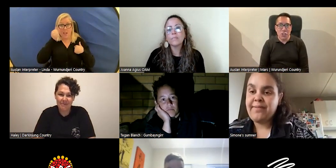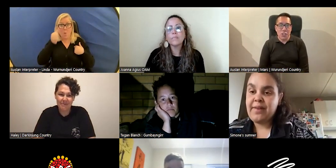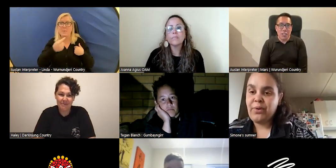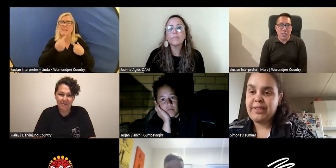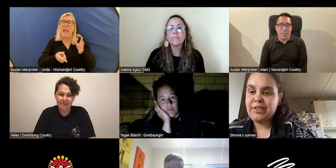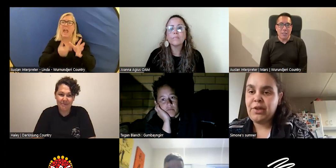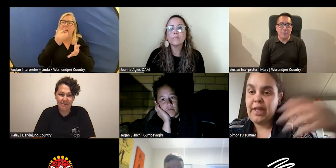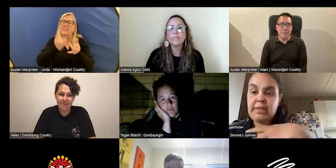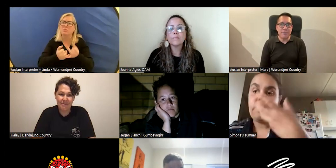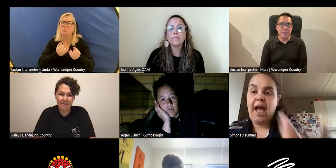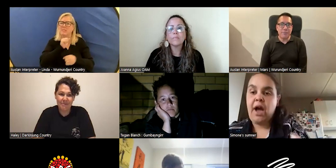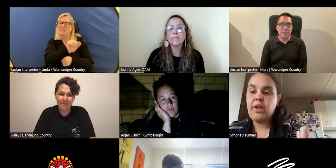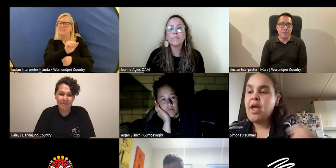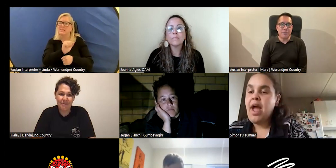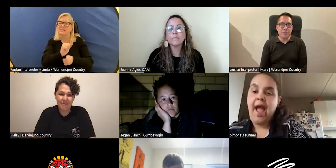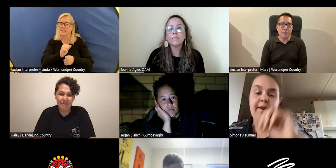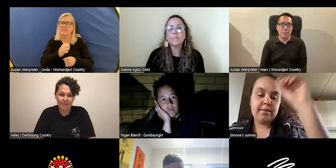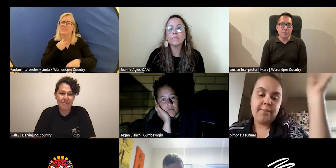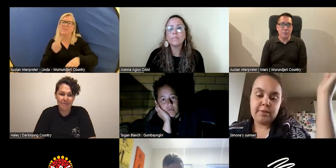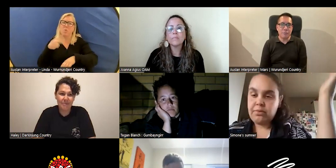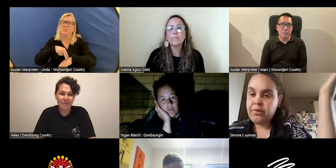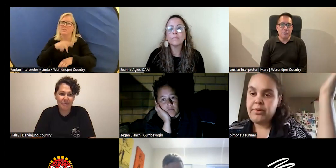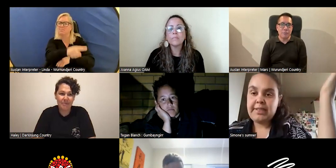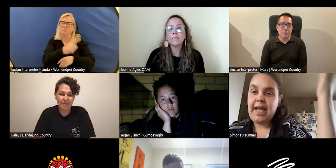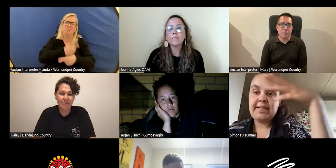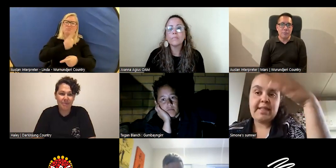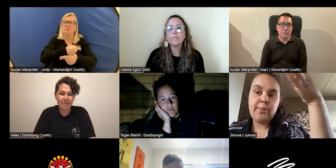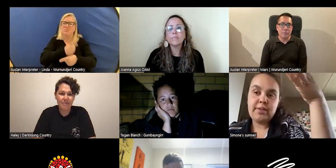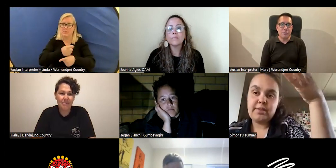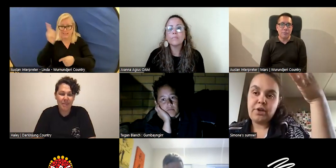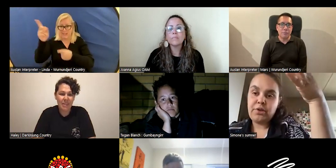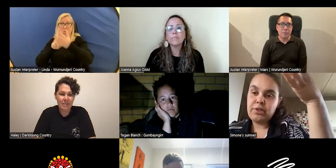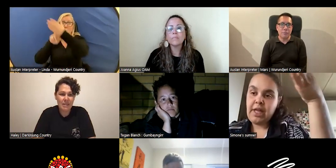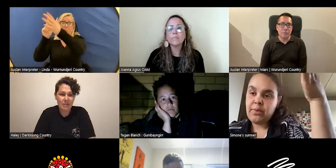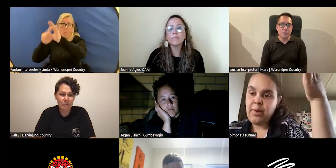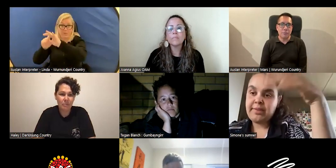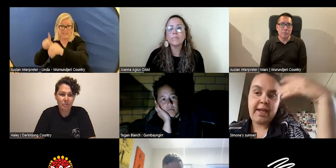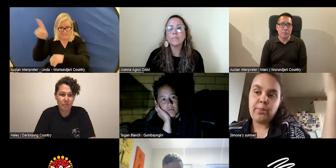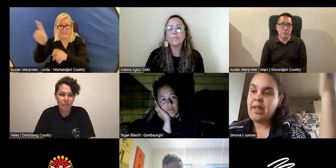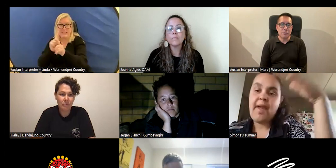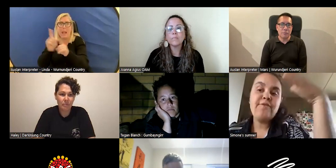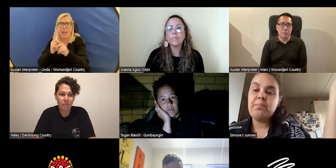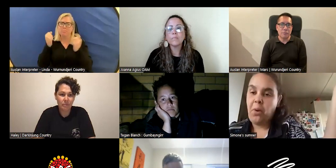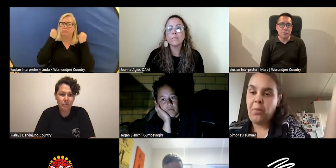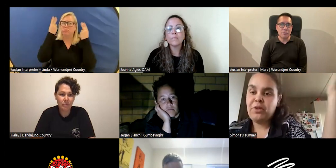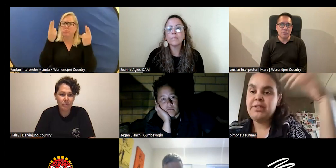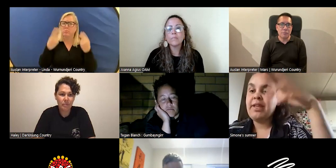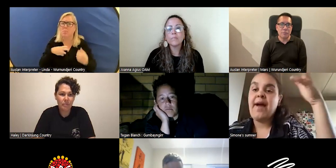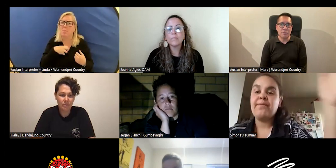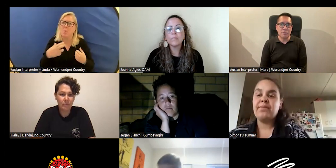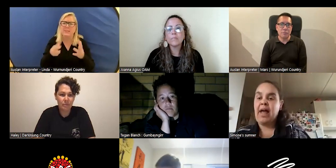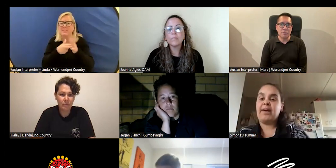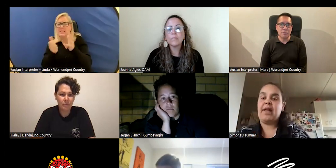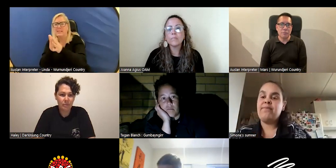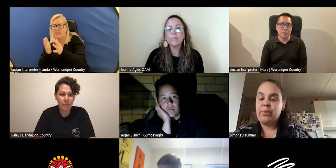they have their voice. They speak out. And same with North Queensland, same with, New South Wales, same with every mob. You see